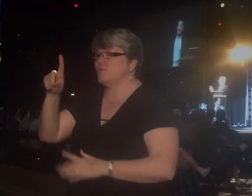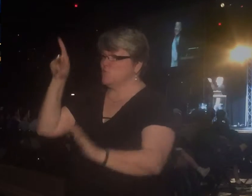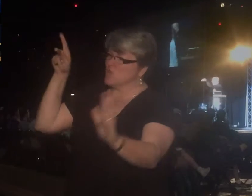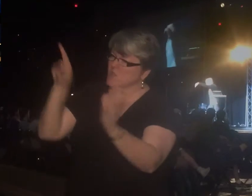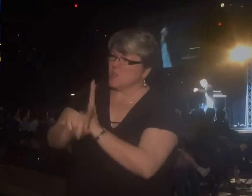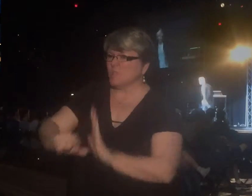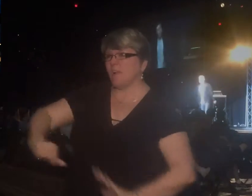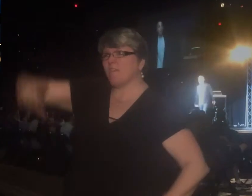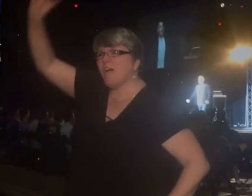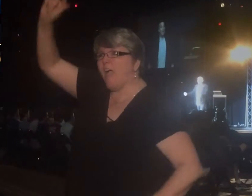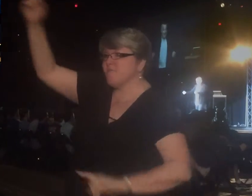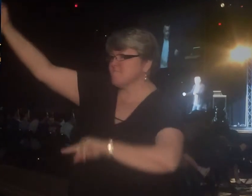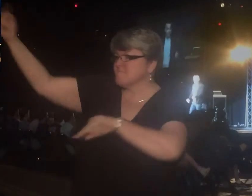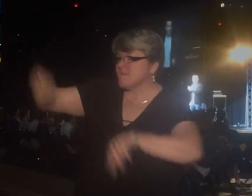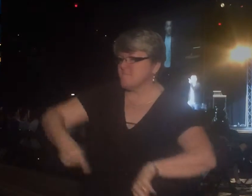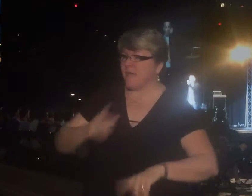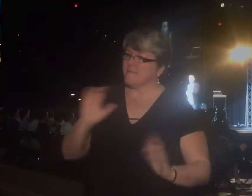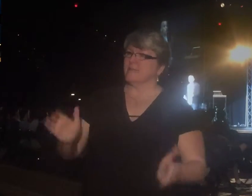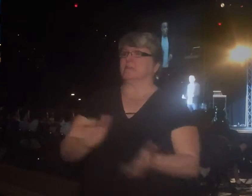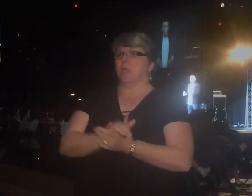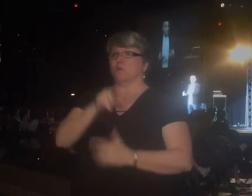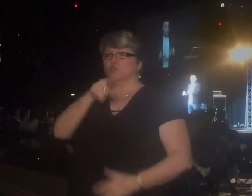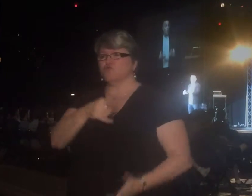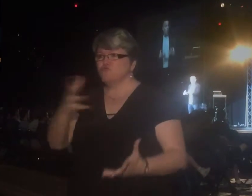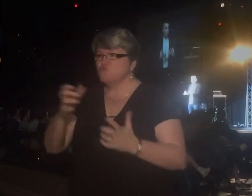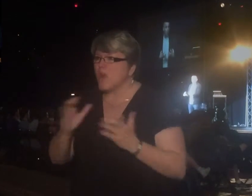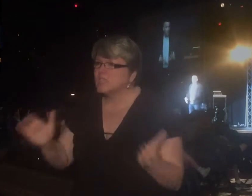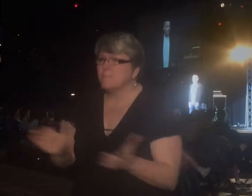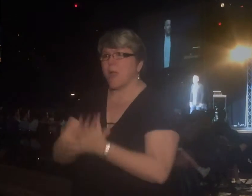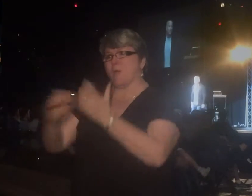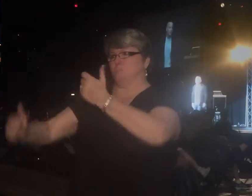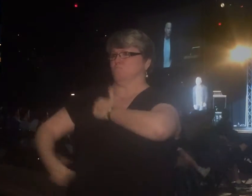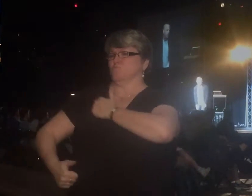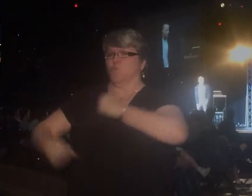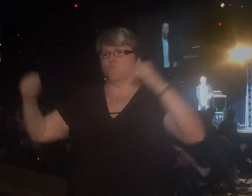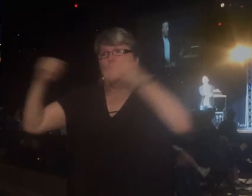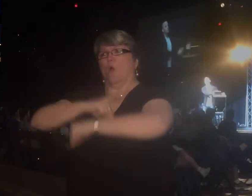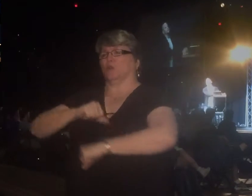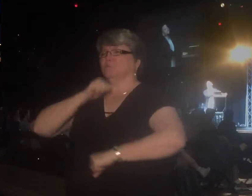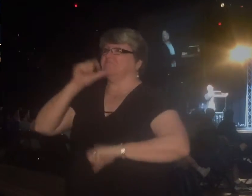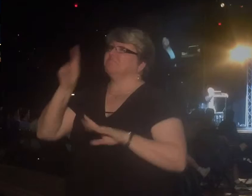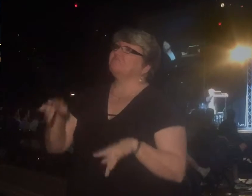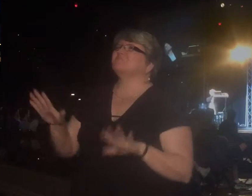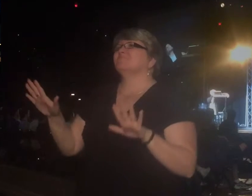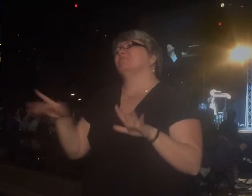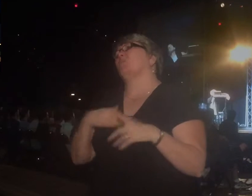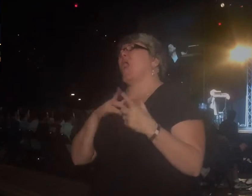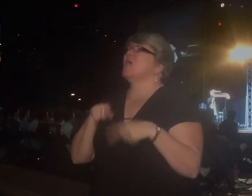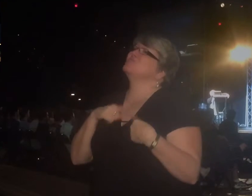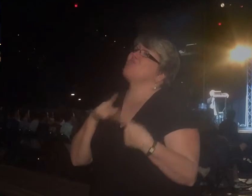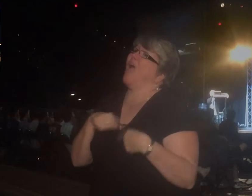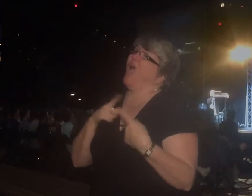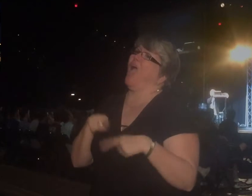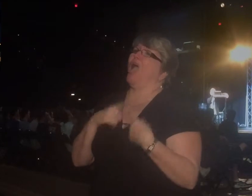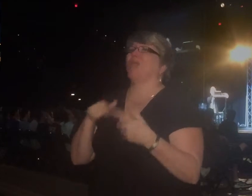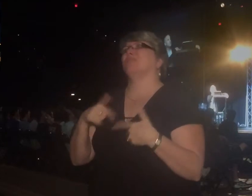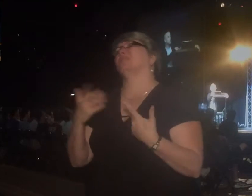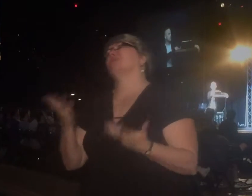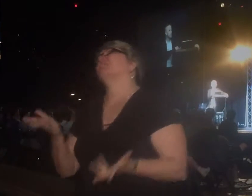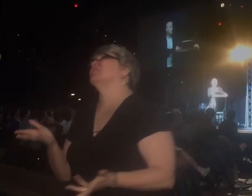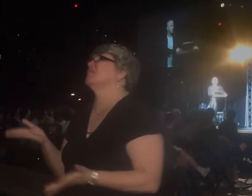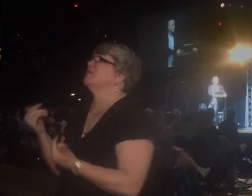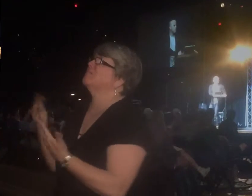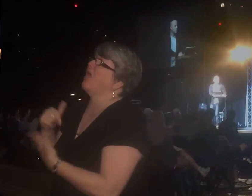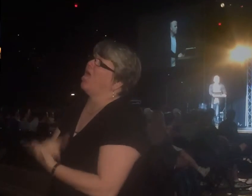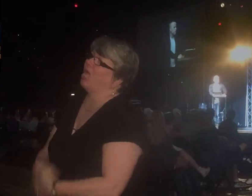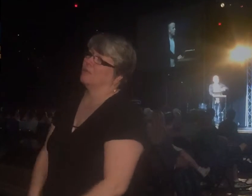who's like David, who kills Goliath and then comes back and gets married to you. You want to marry a warrior like that, not some guy that's like, I'm just struggling, show